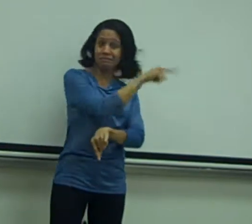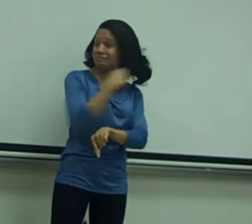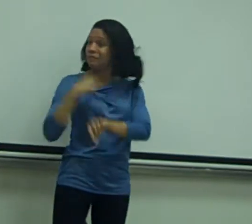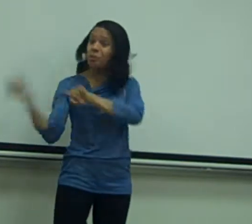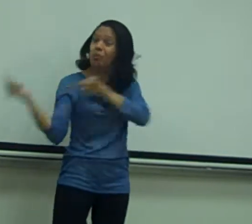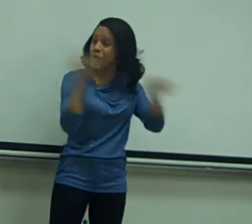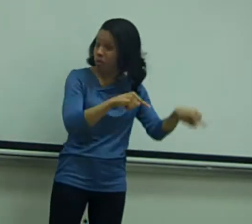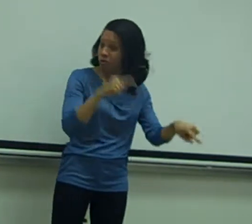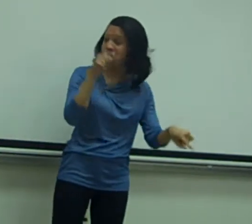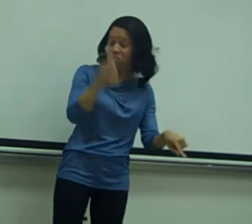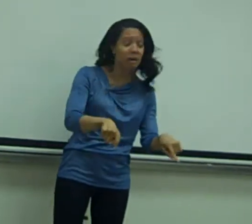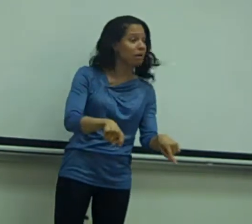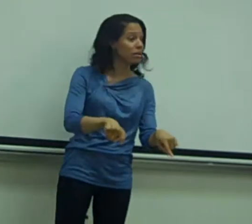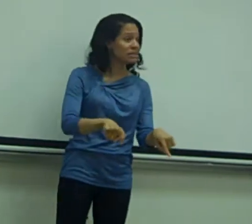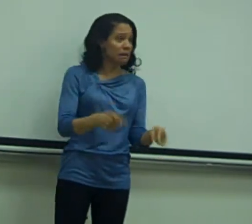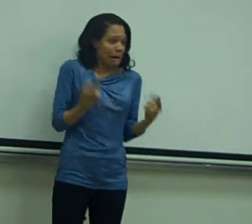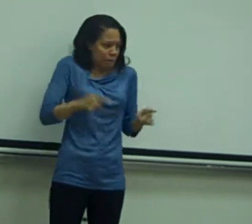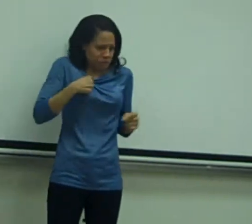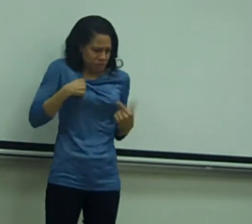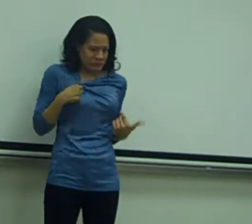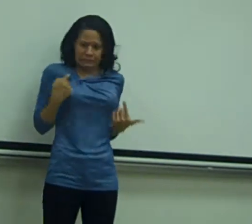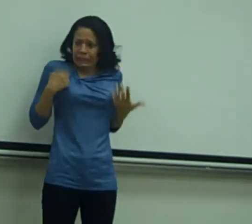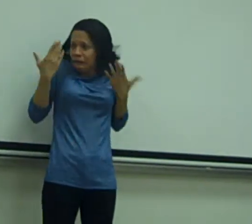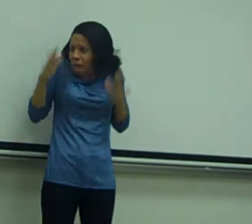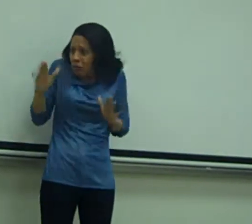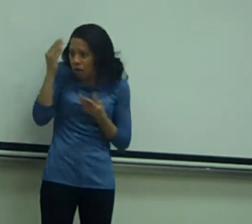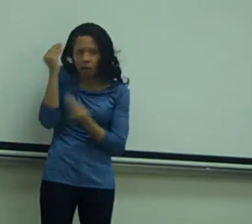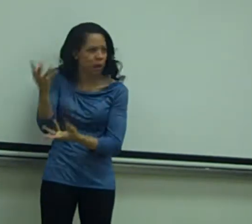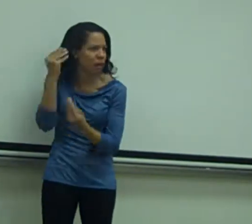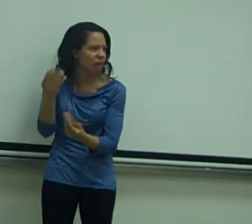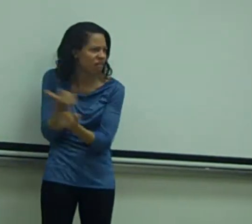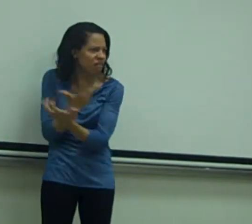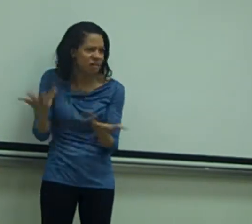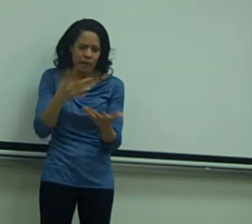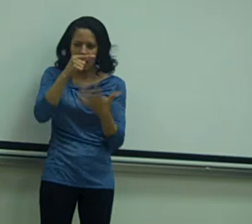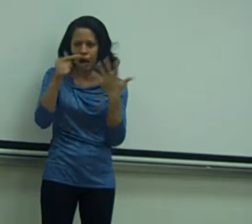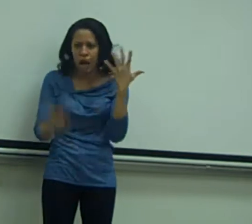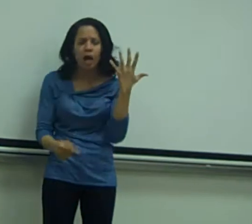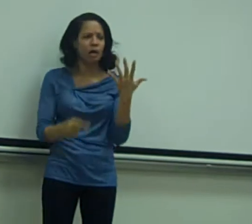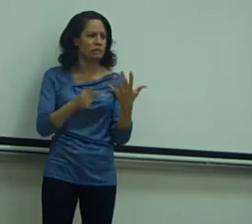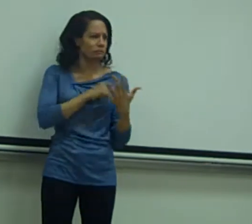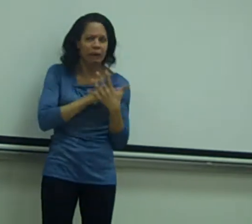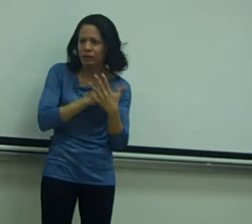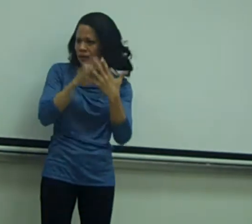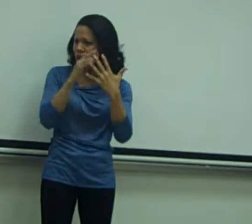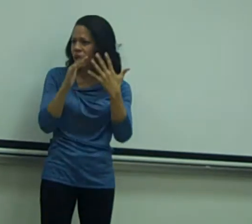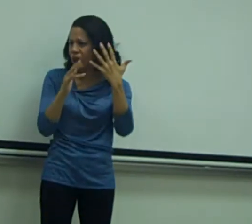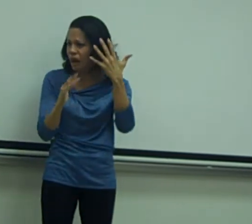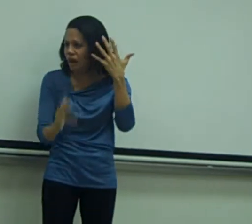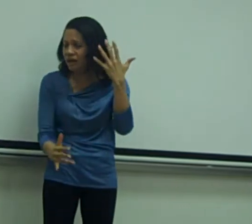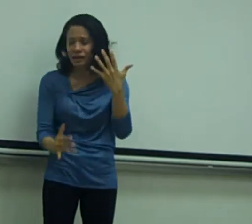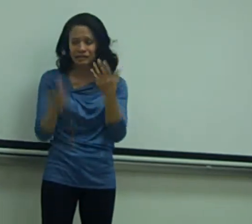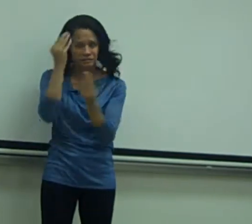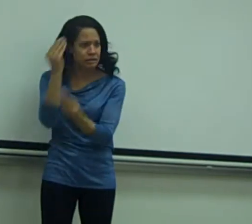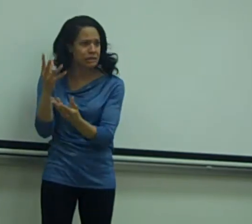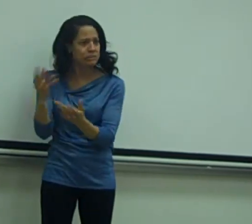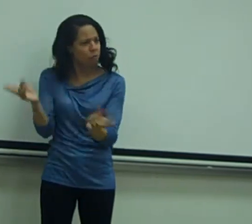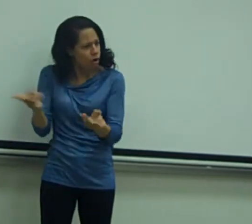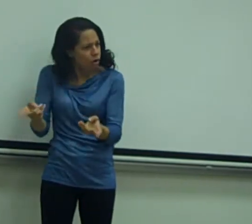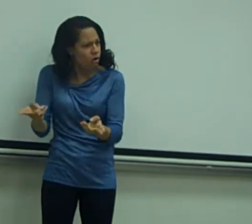going on. In my chest, my heart was beating like this, and then it'd feel like it would just stop, squeeze a little bit, and then